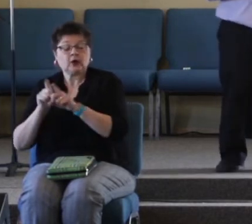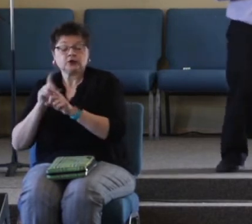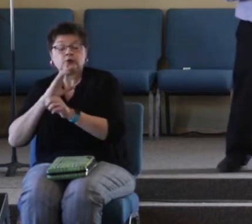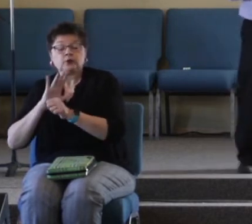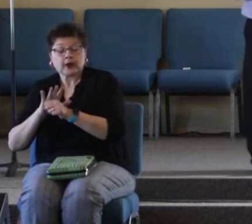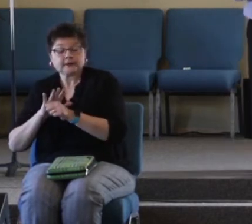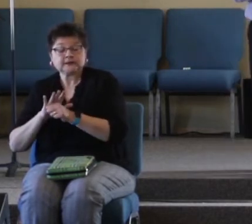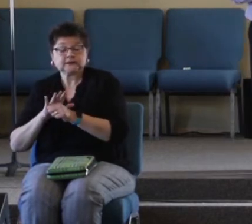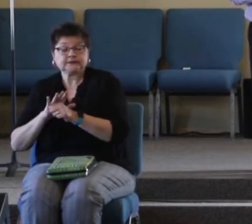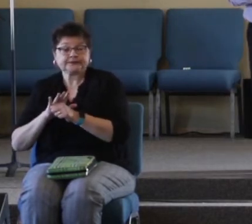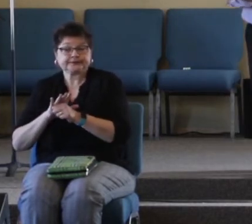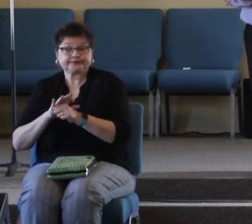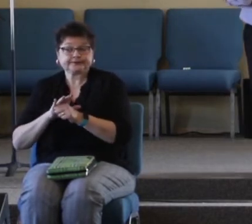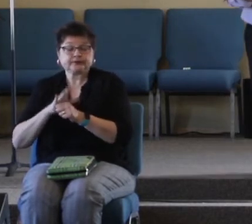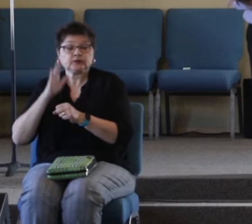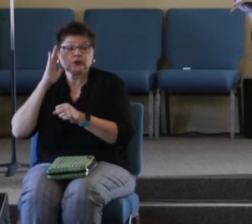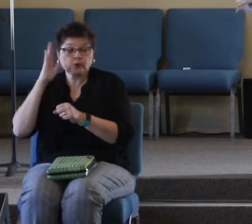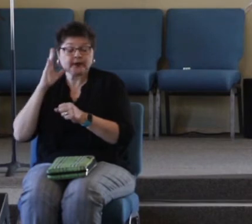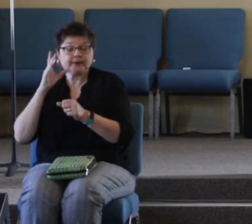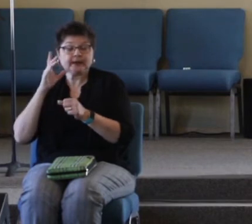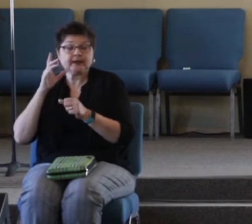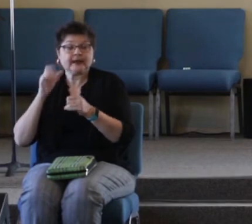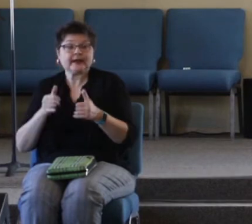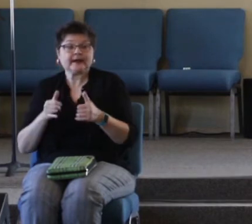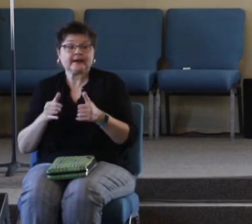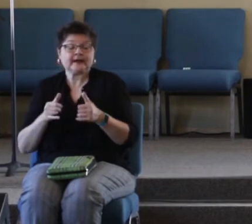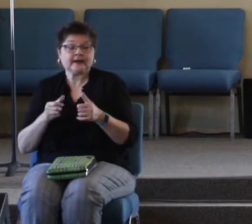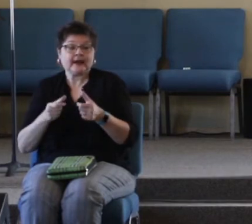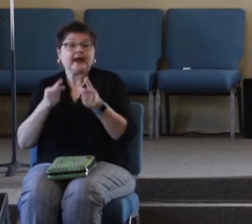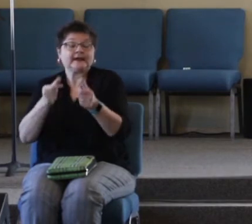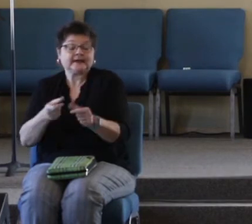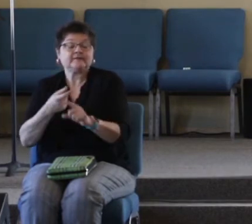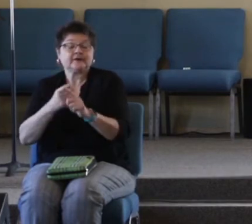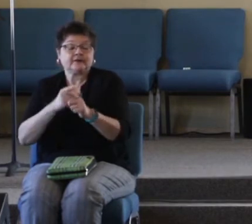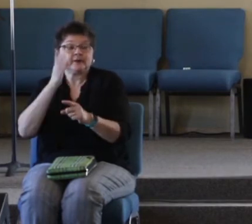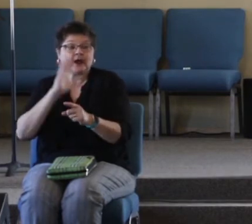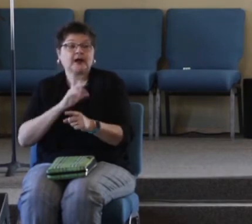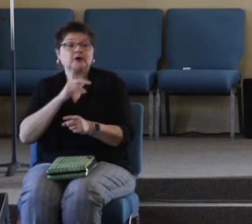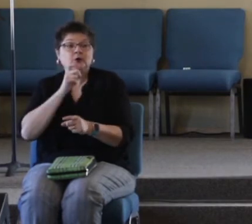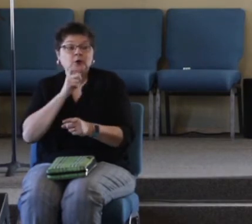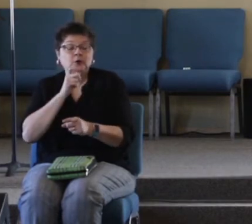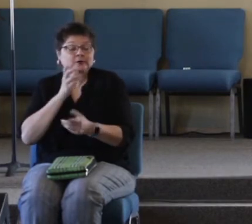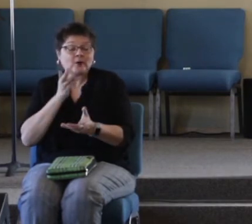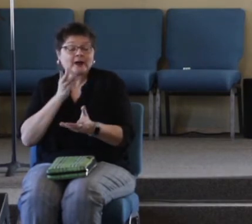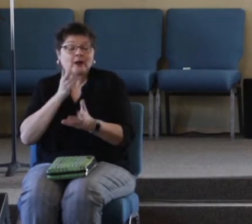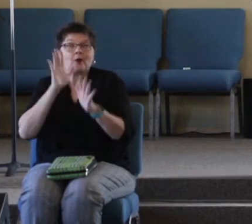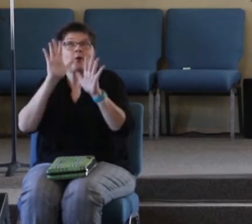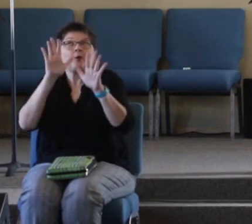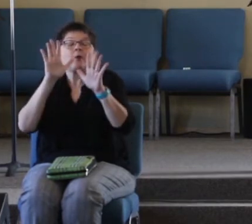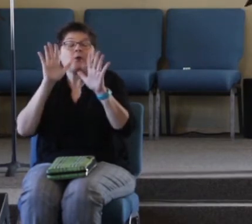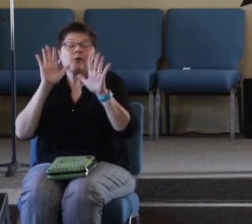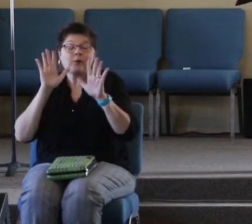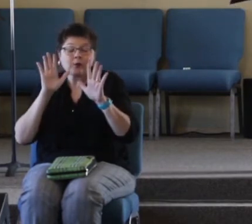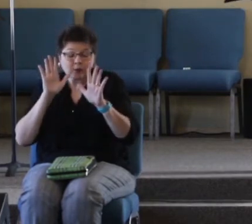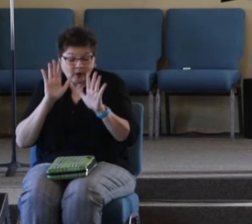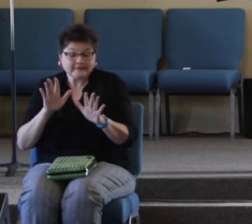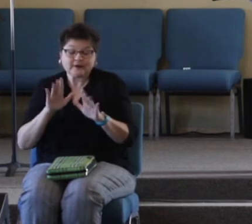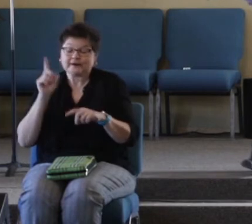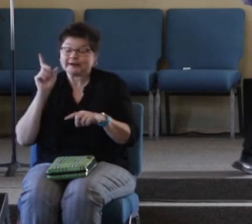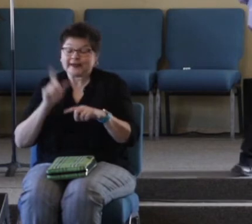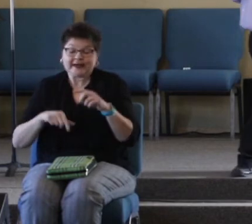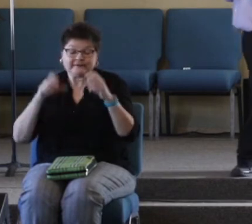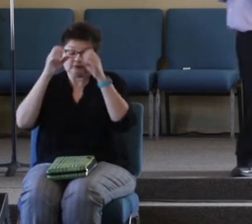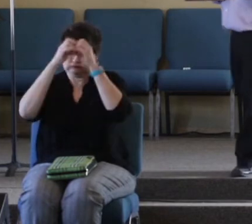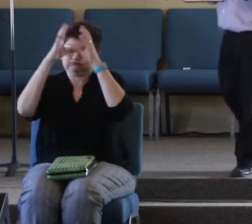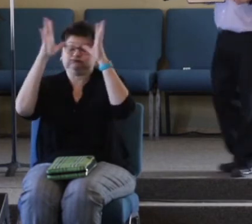there would be a gift from God who was wonderful, who was beyond comprehension, who was